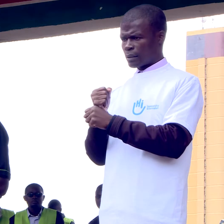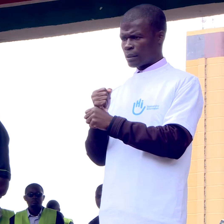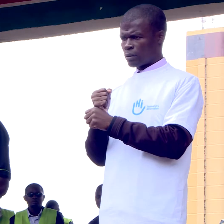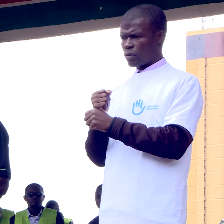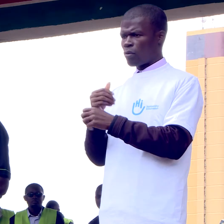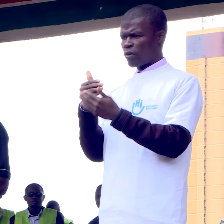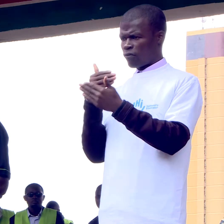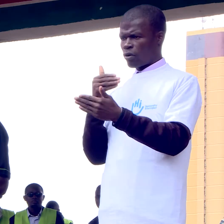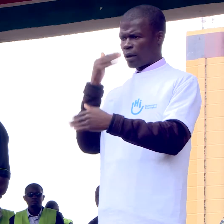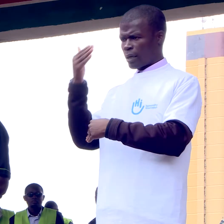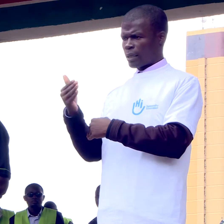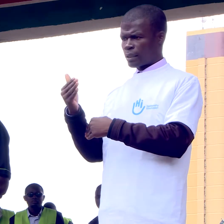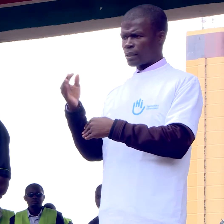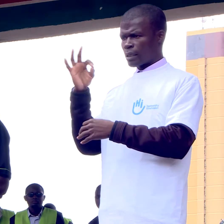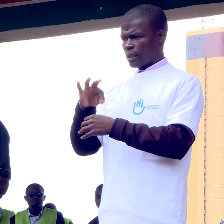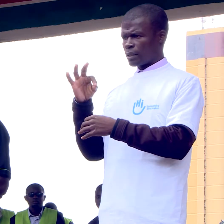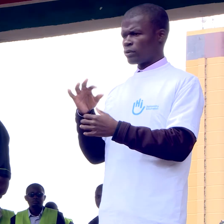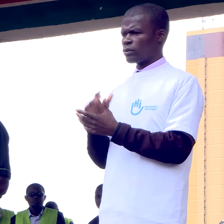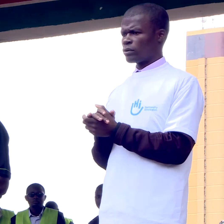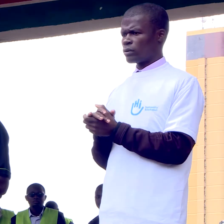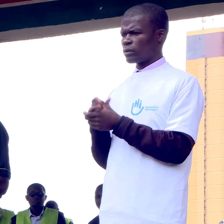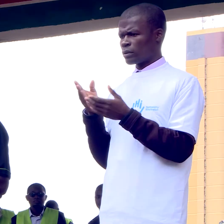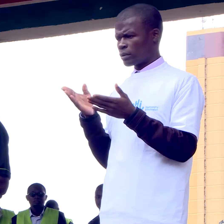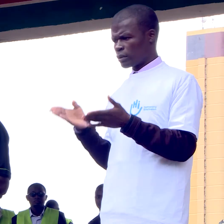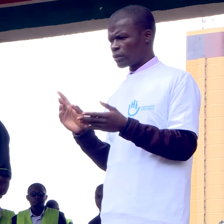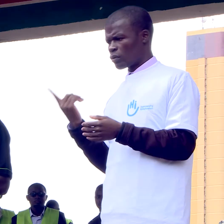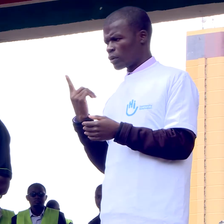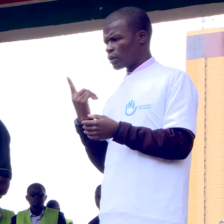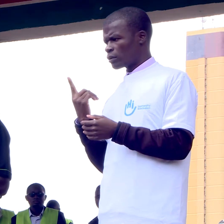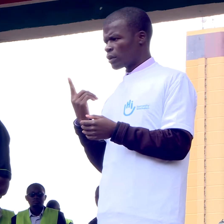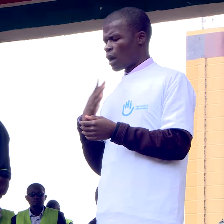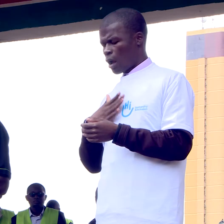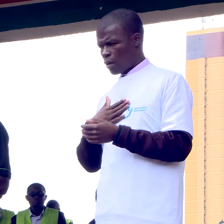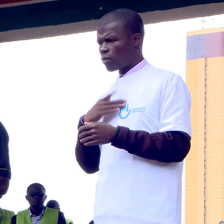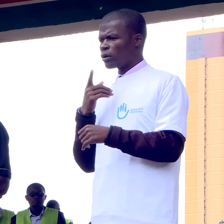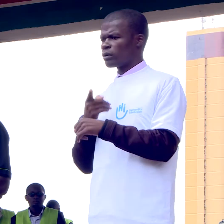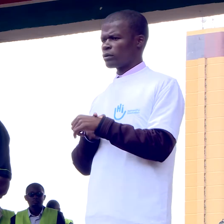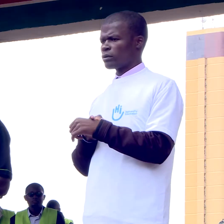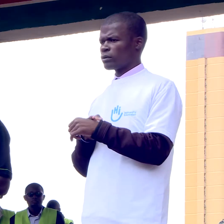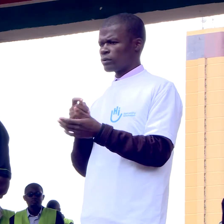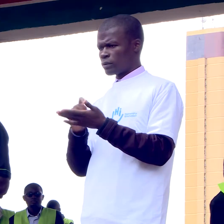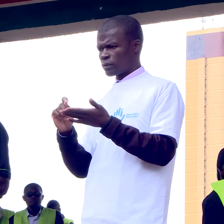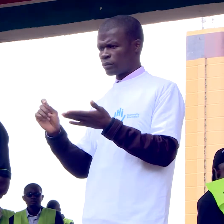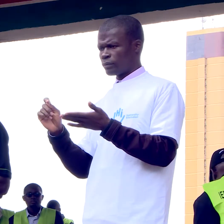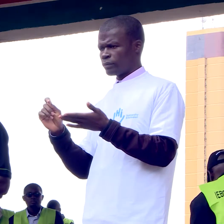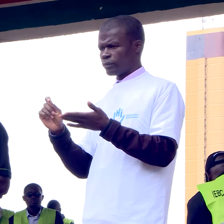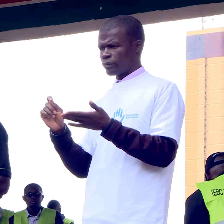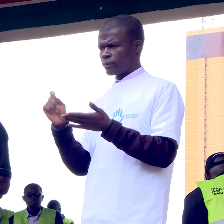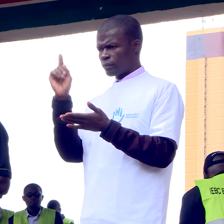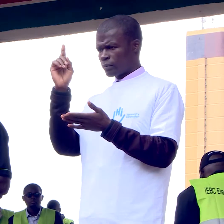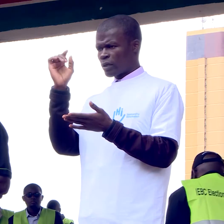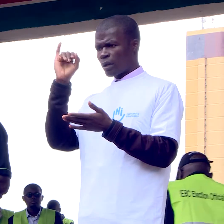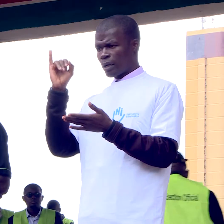next general elections. This will afford the Commission ample time to develop the election operation plan for